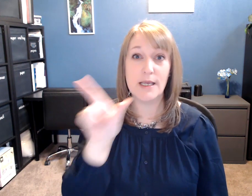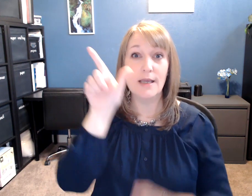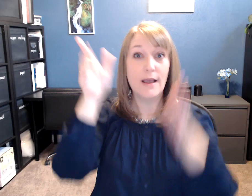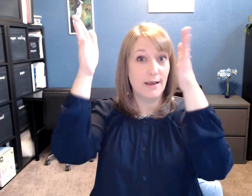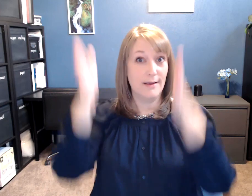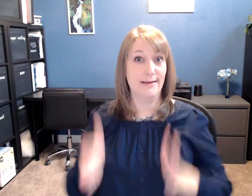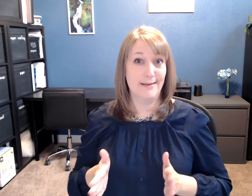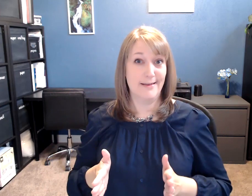be.